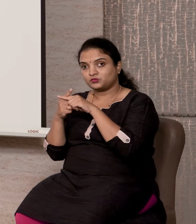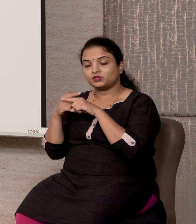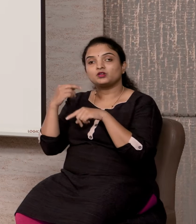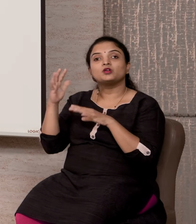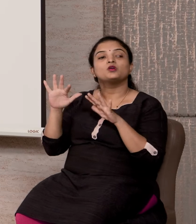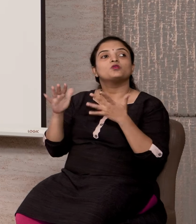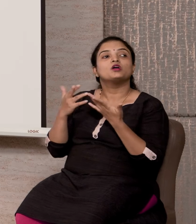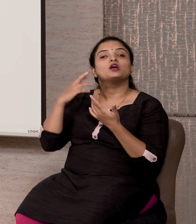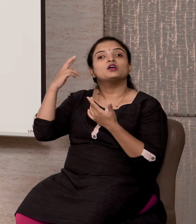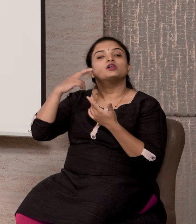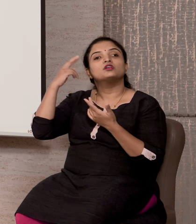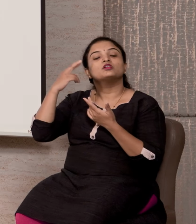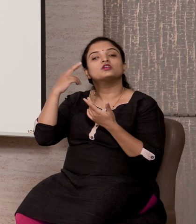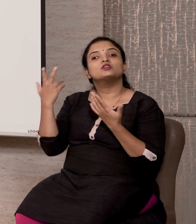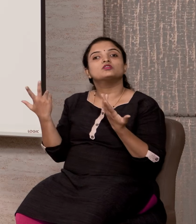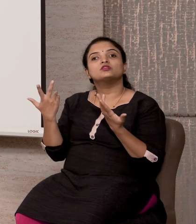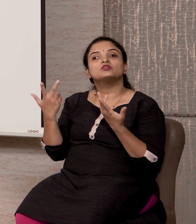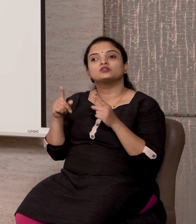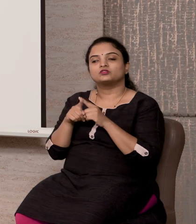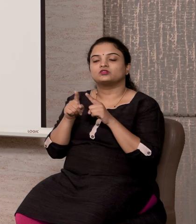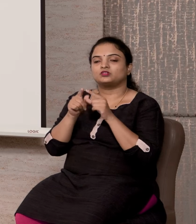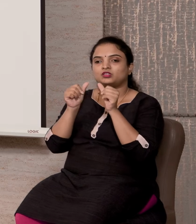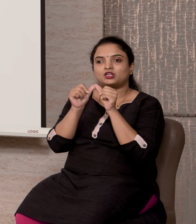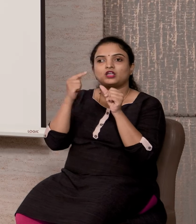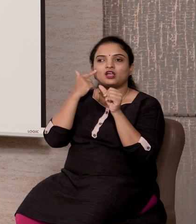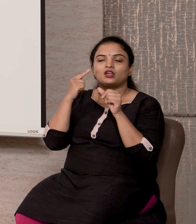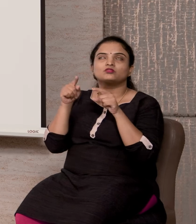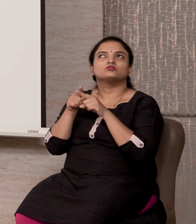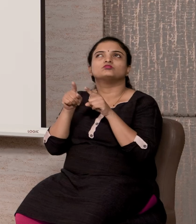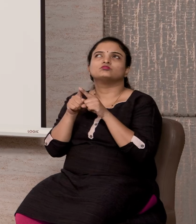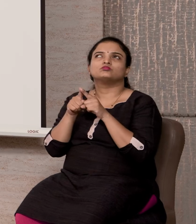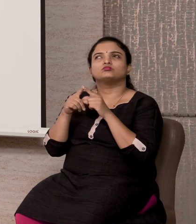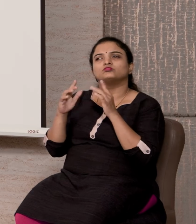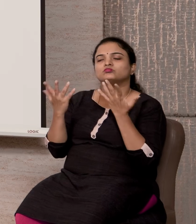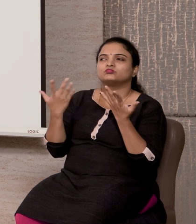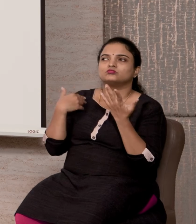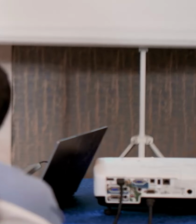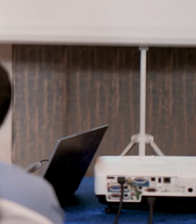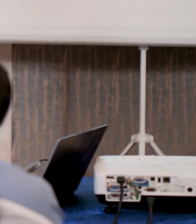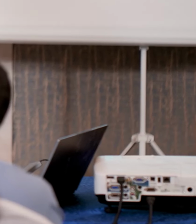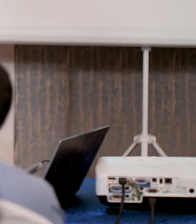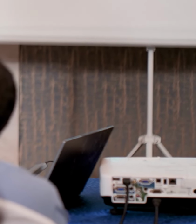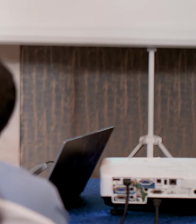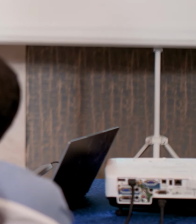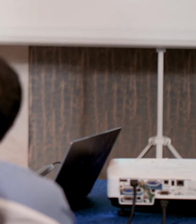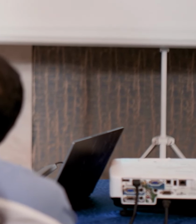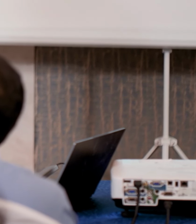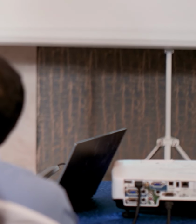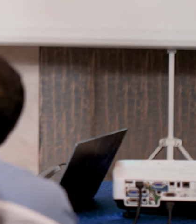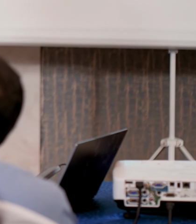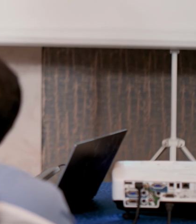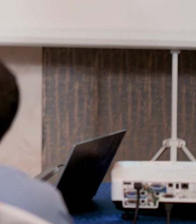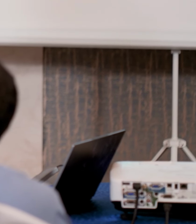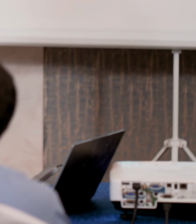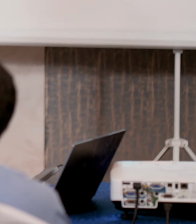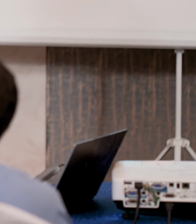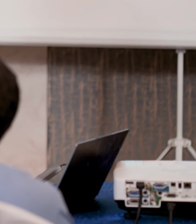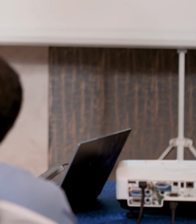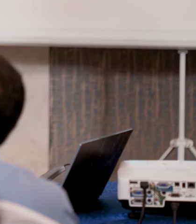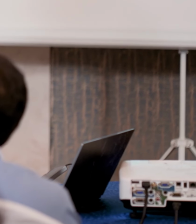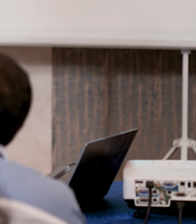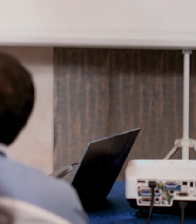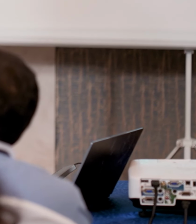it? I don't think AI can do that by, sensitizing people. Why should I do, accessibility and so on, right? So the games and these part